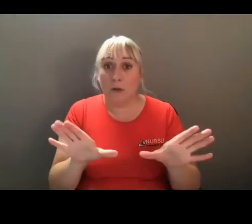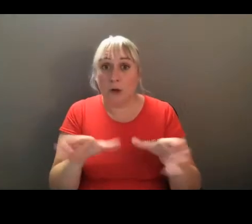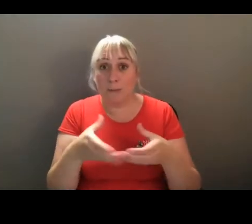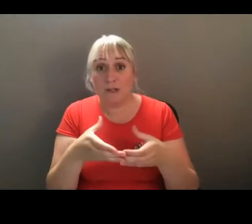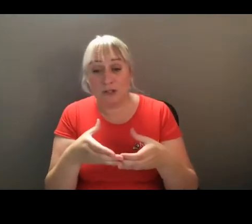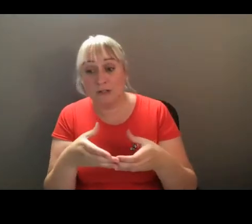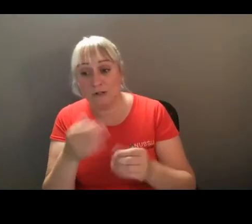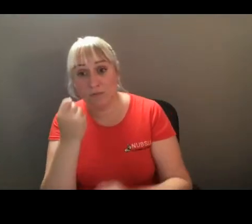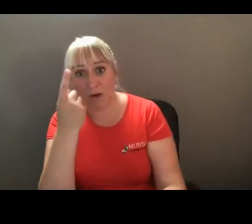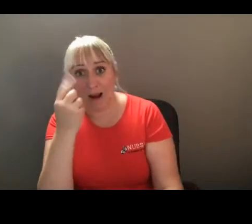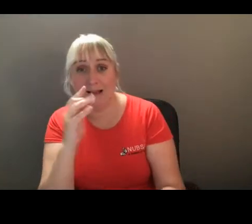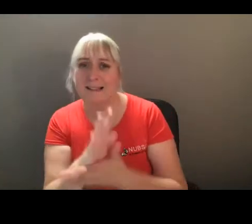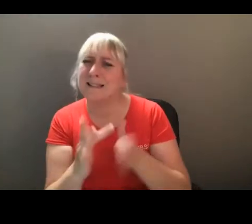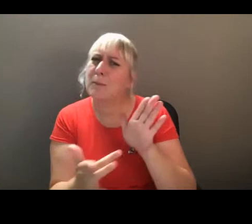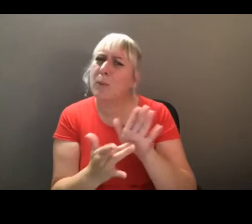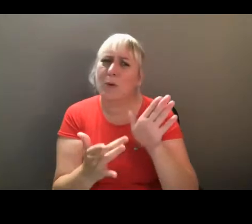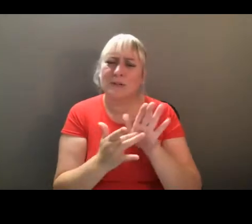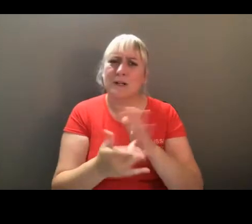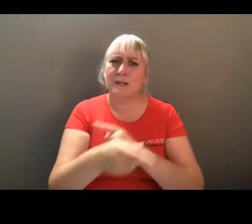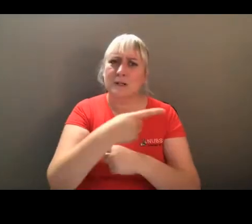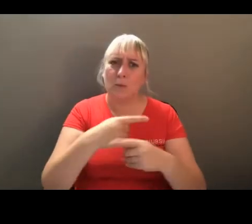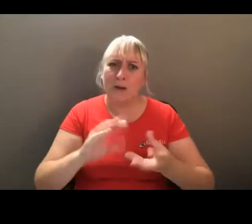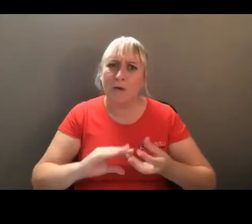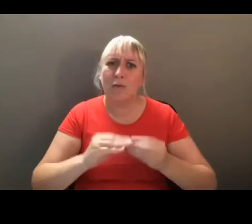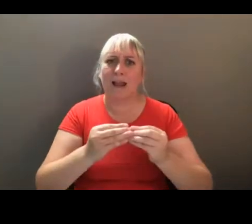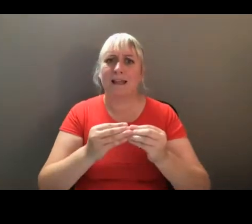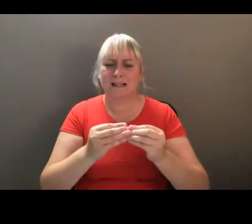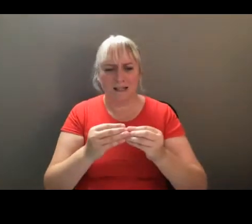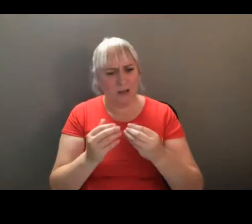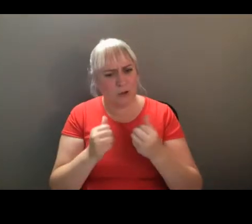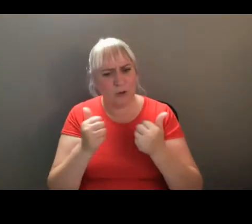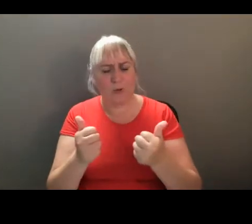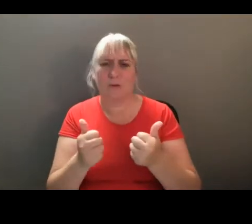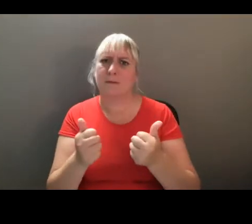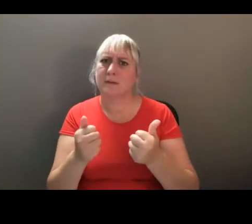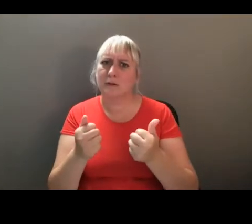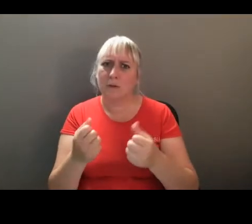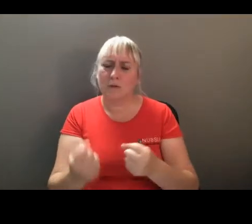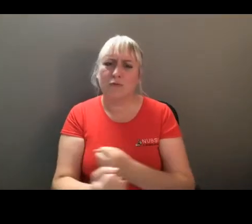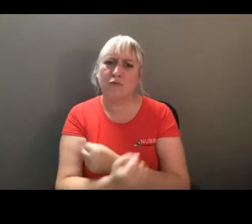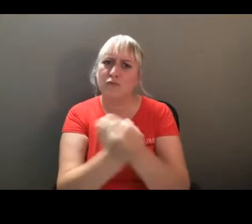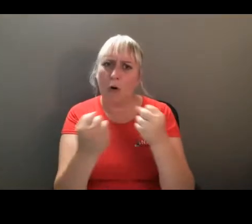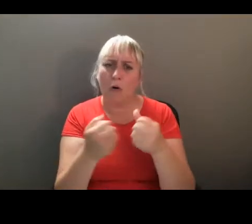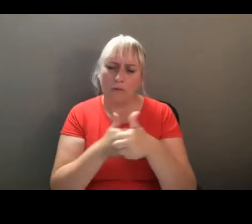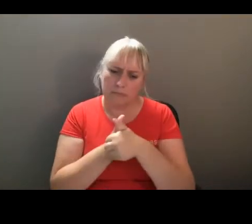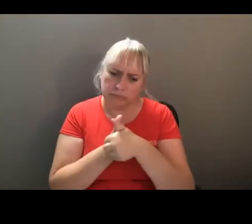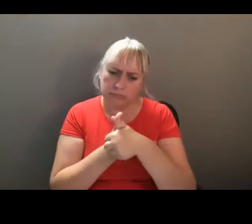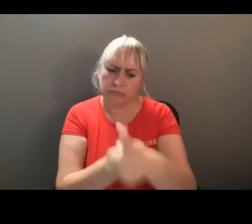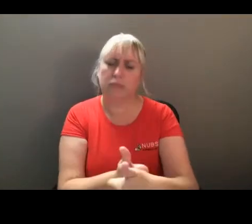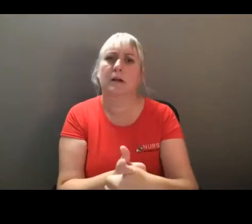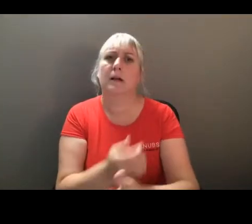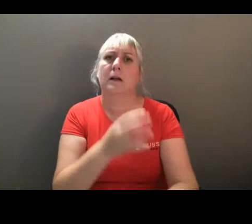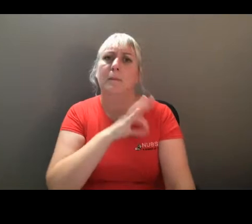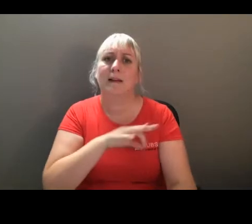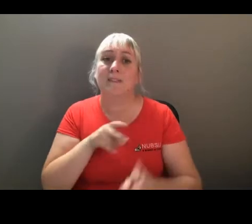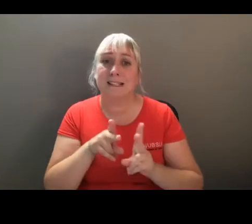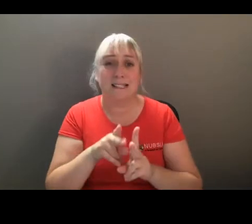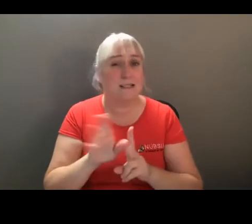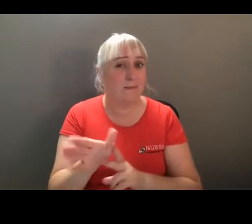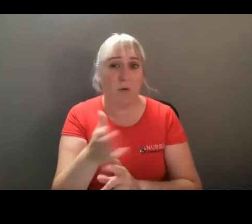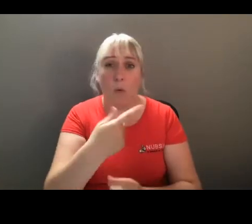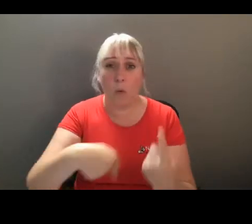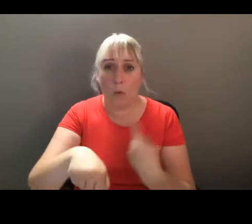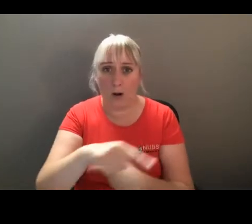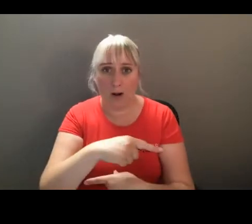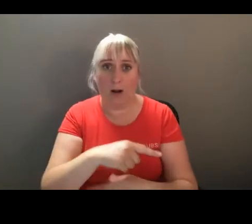a social security system for all. Equalities is the key when looking at the proposals we are making. I